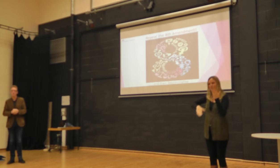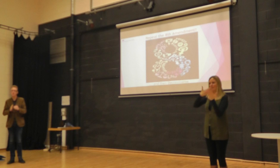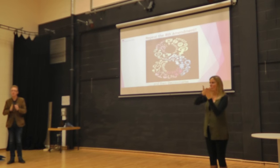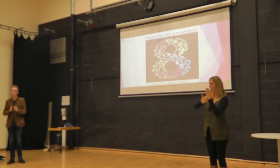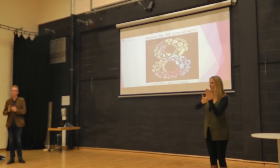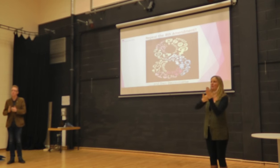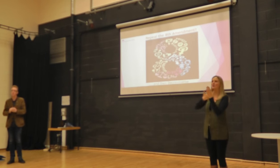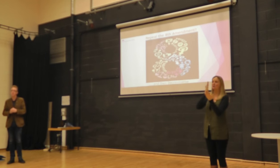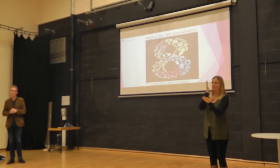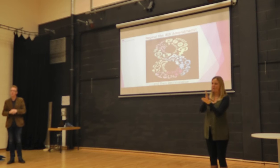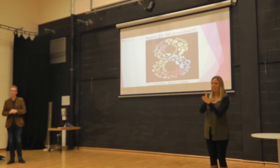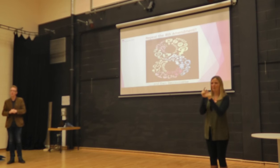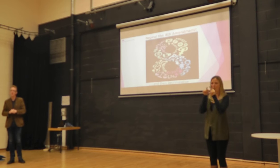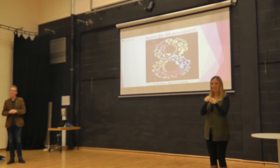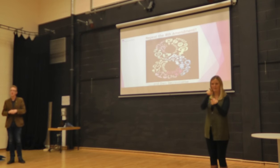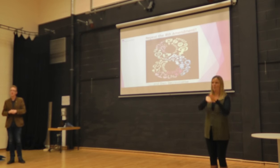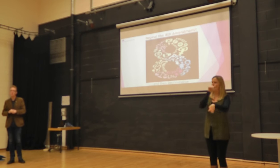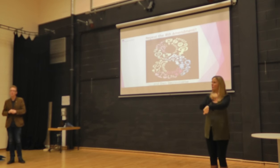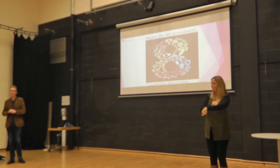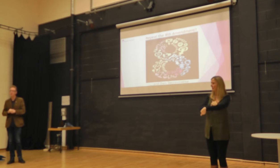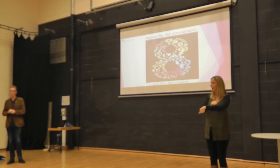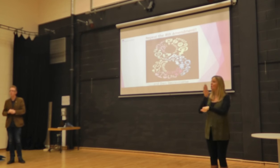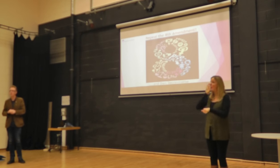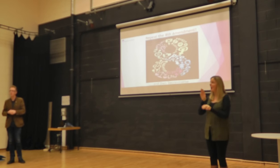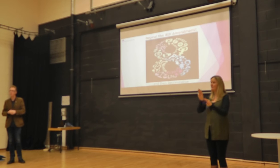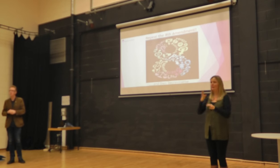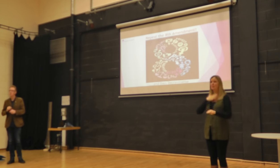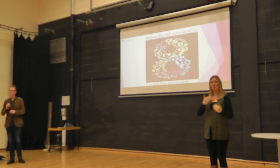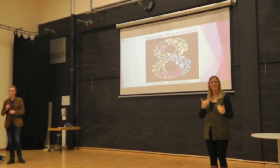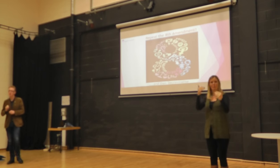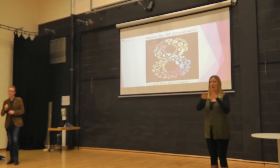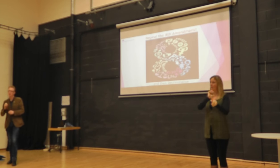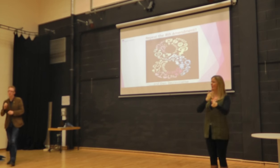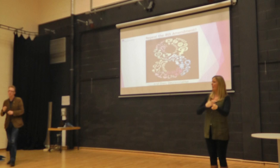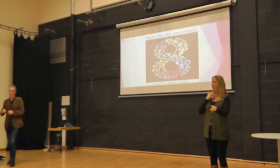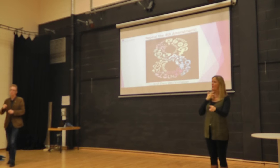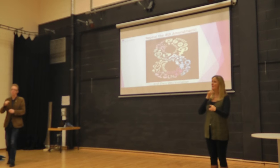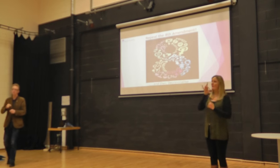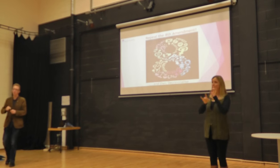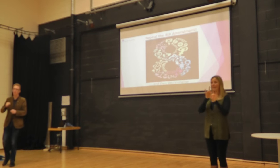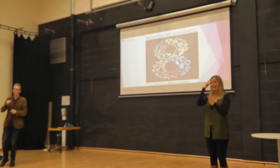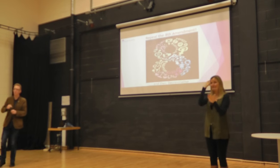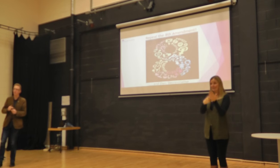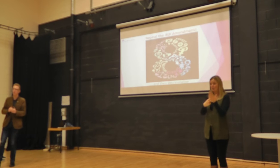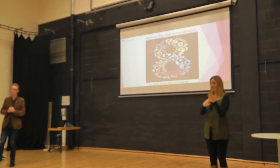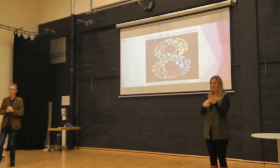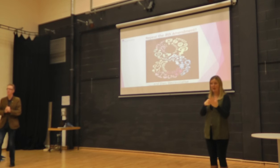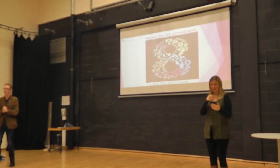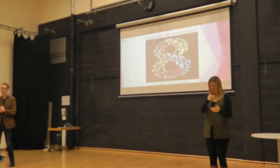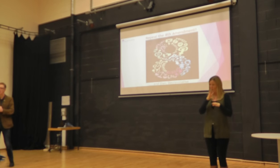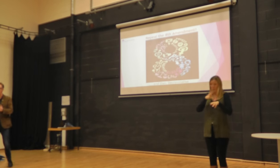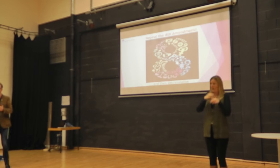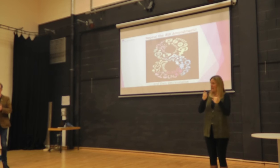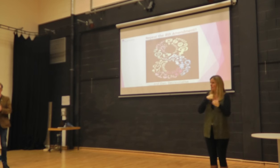LDPA away, take the threat of prison away, and let people get on with their lives, making decisions we know they are well capable